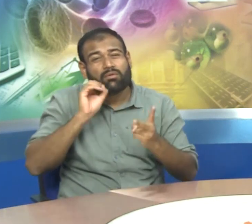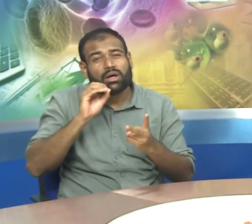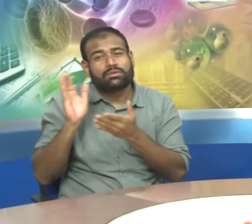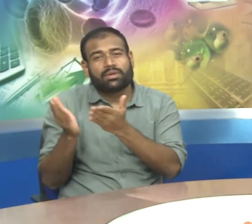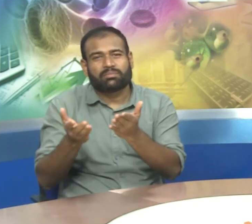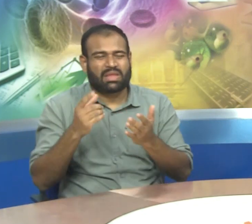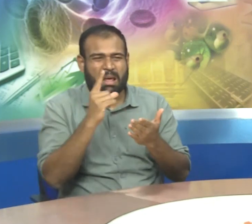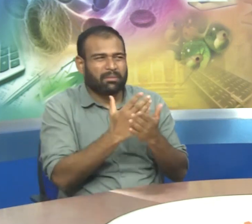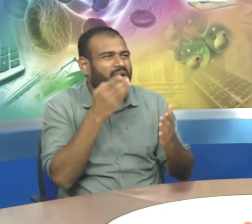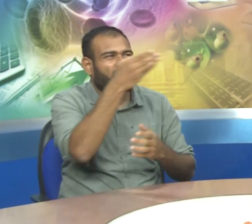as ICT has